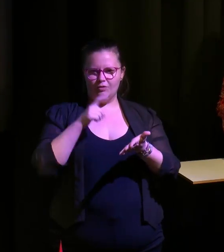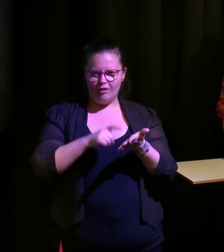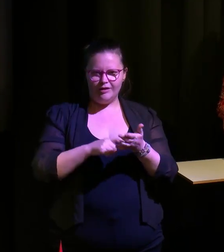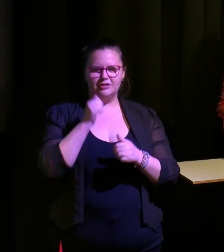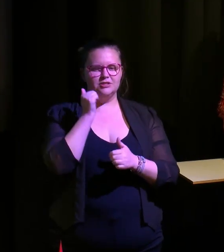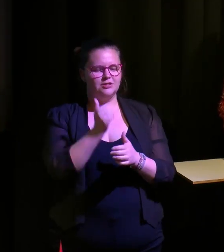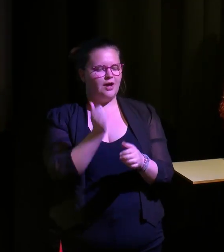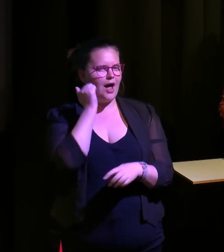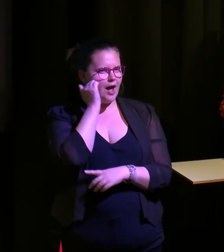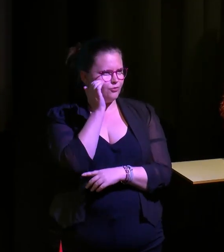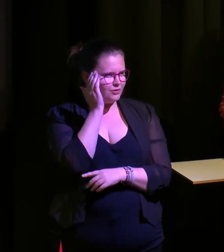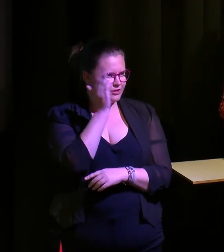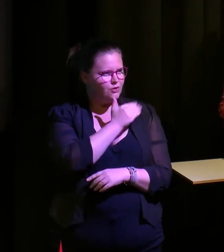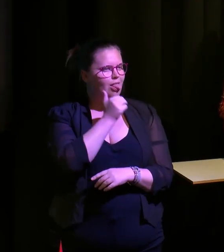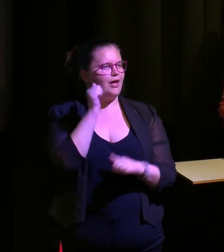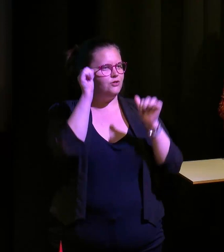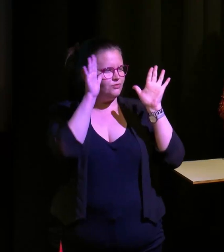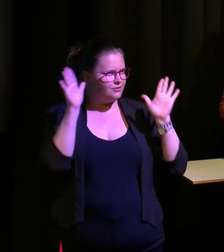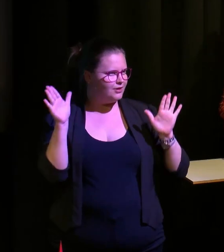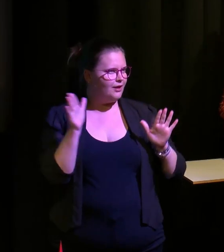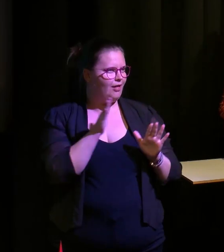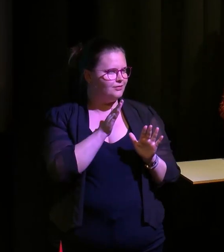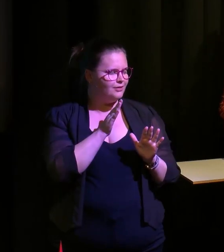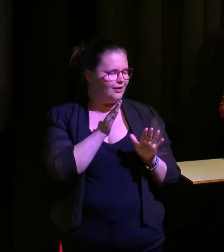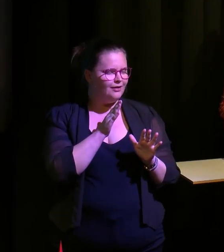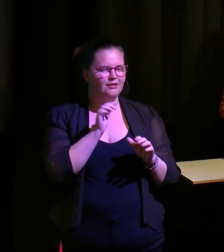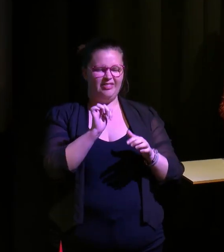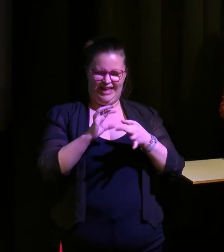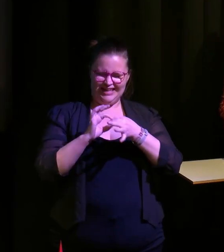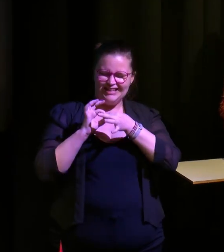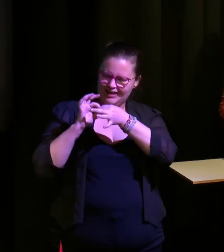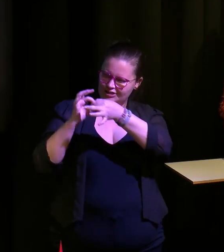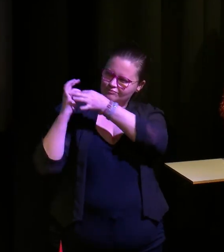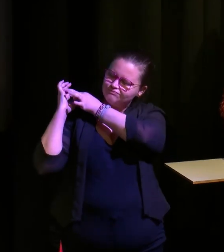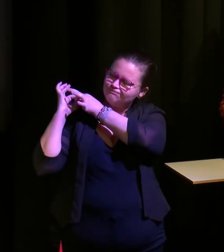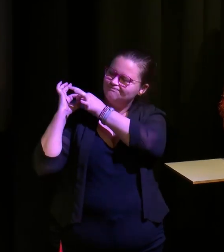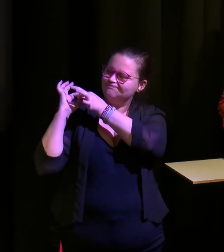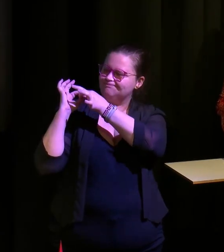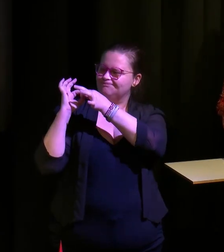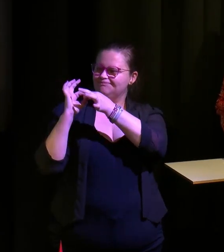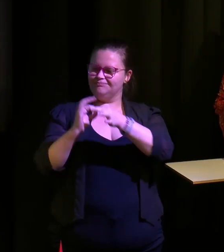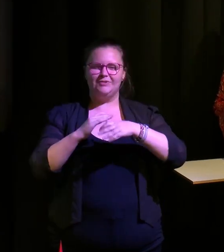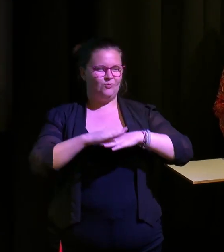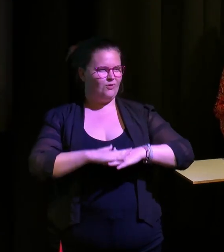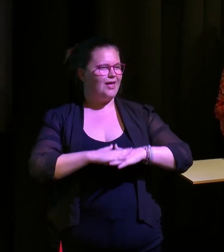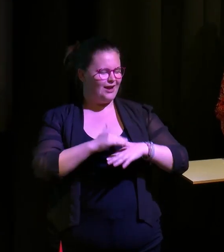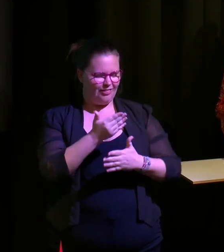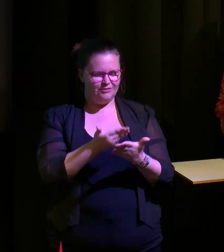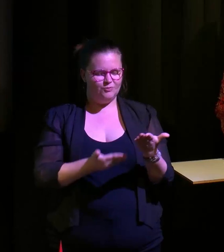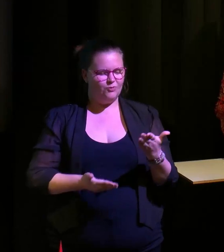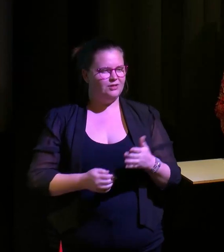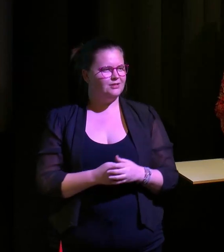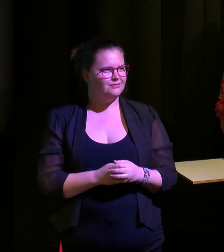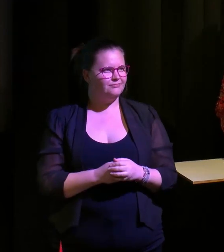their continuing connection to land and as custodians of stories for millennia. We are inspired by this tradition in our work to share